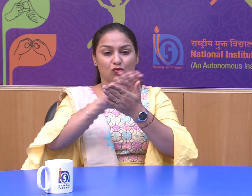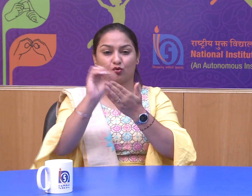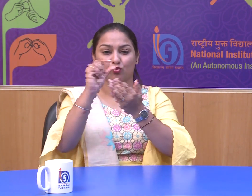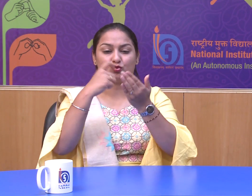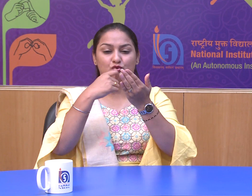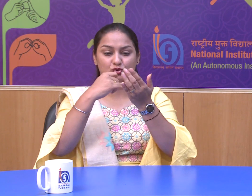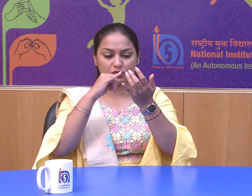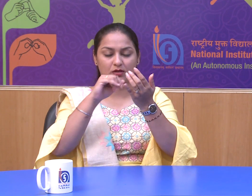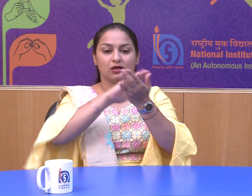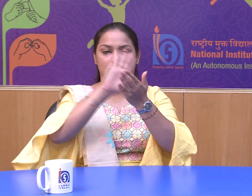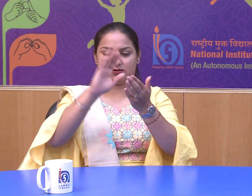Persia.